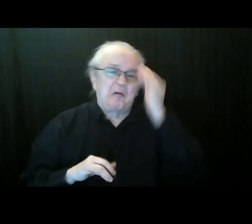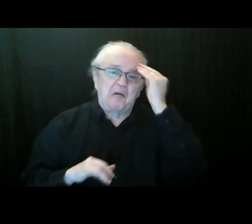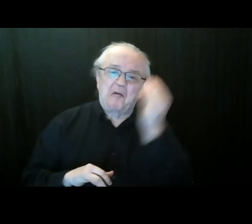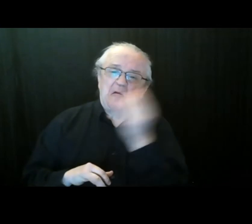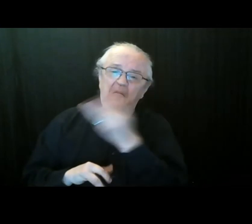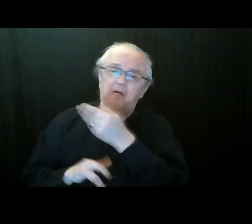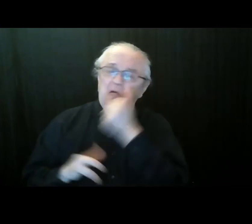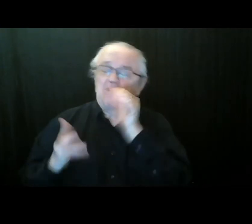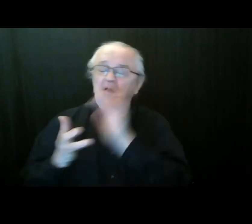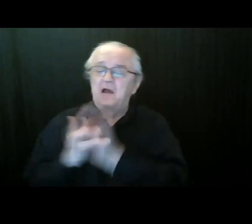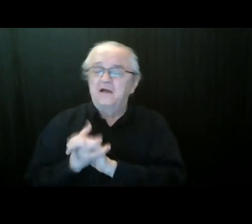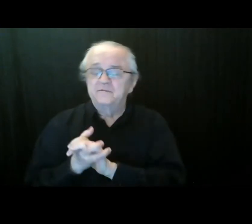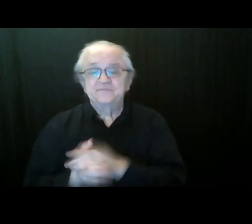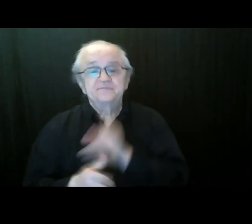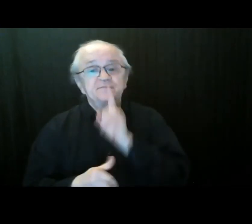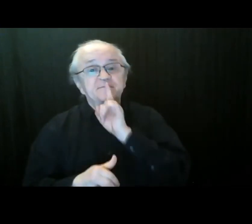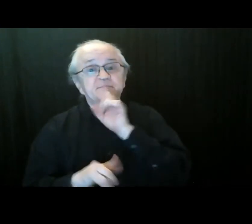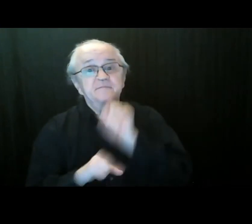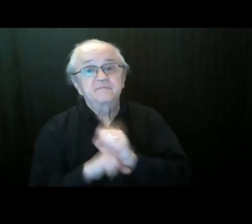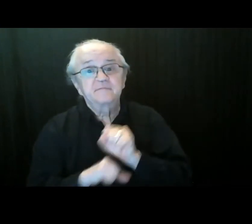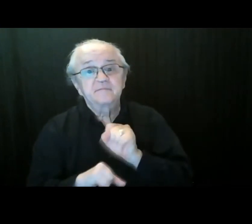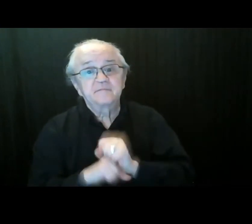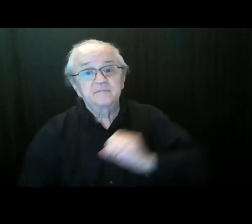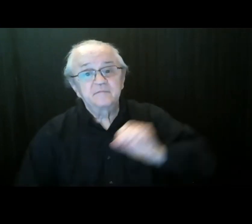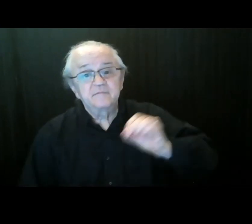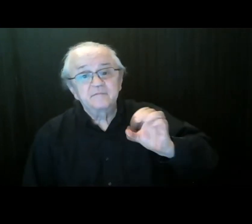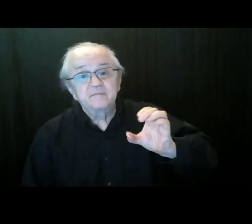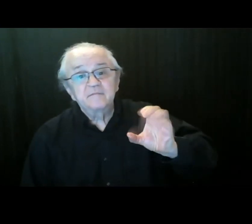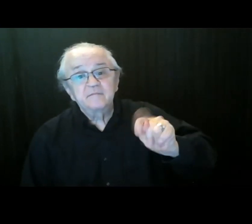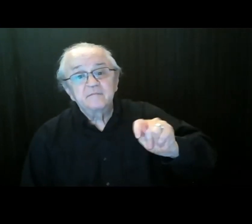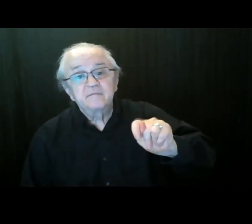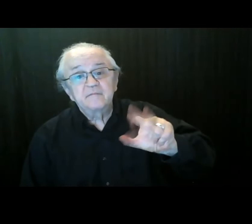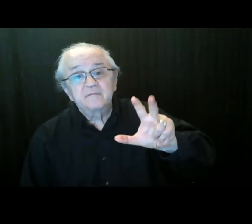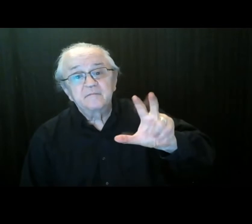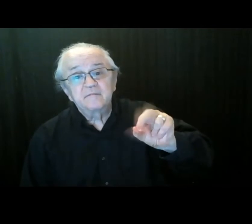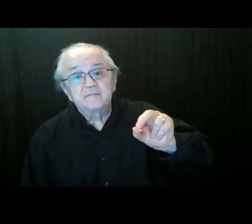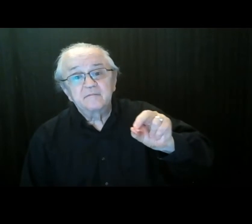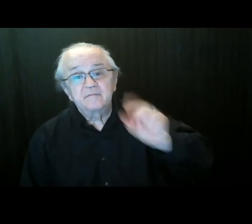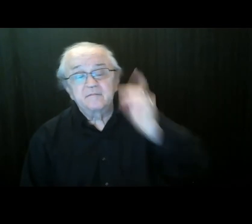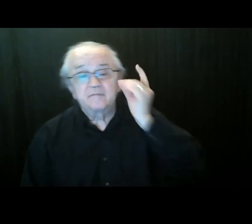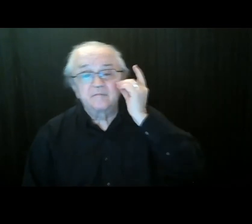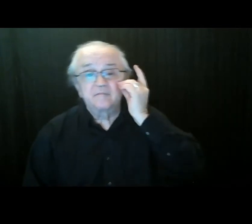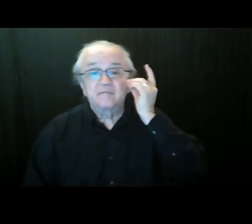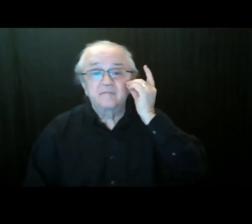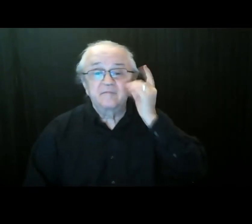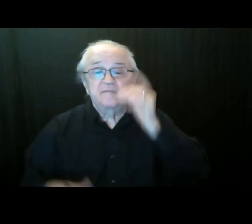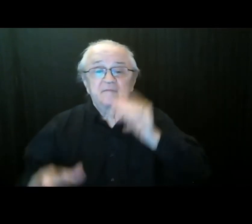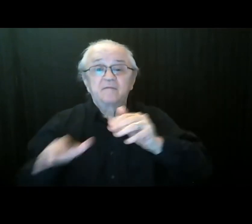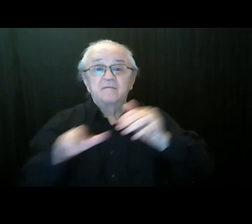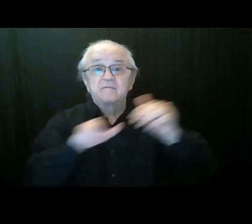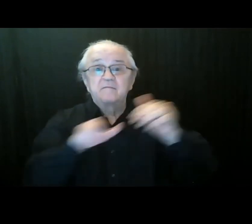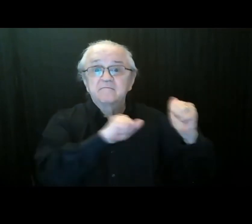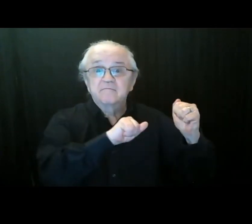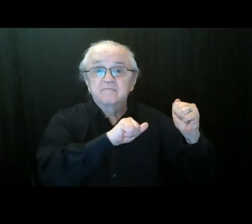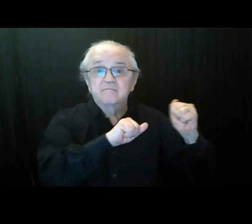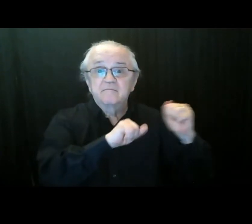Well, sure enough, on October the 30th, Mrs. Dorman left, and she promised that she would come back to work